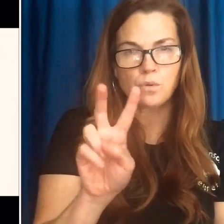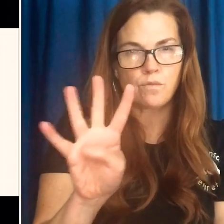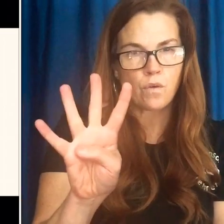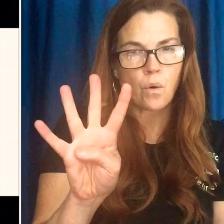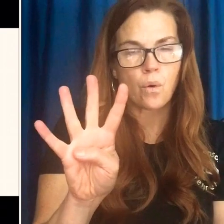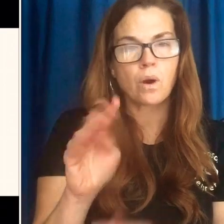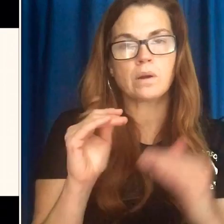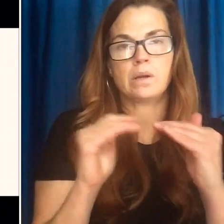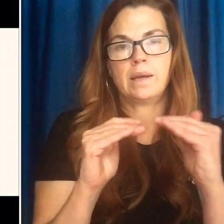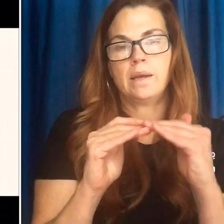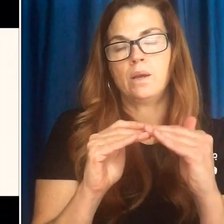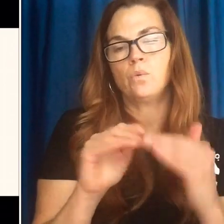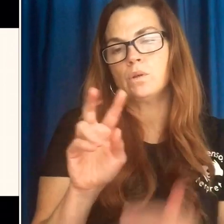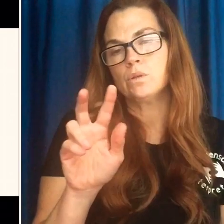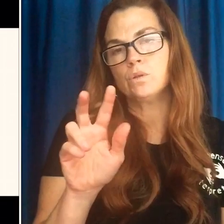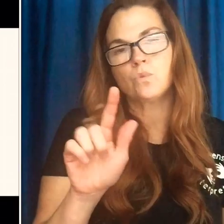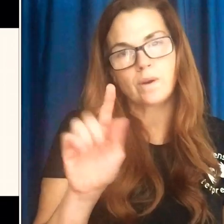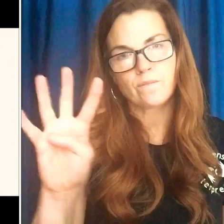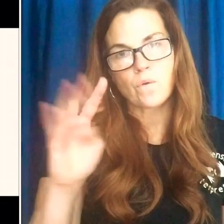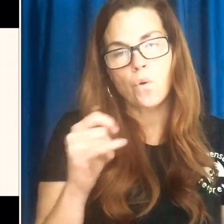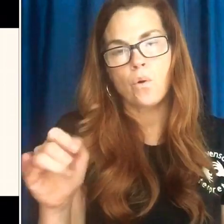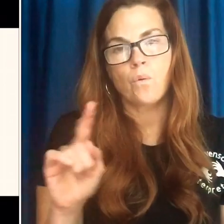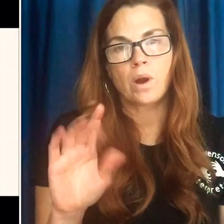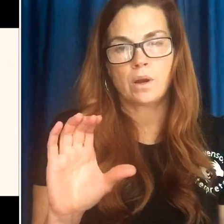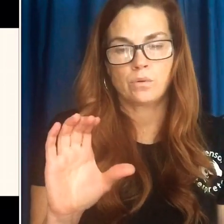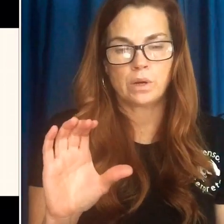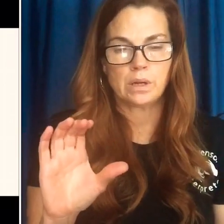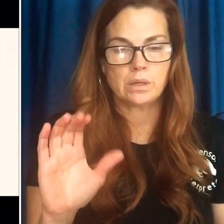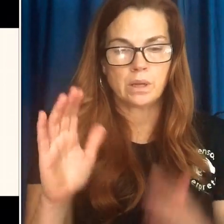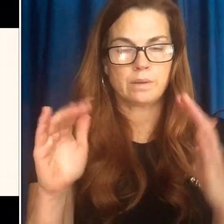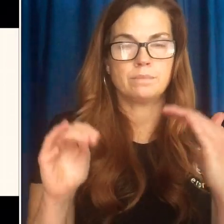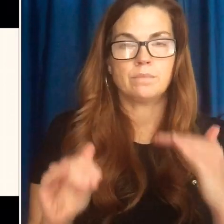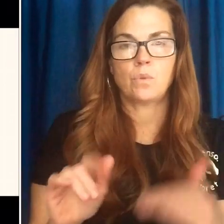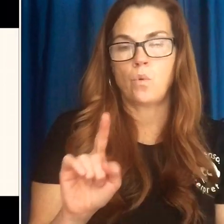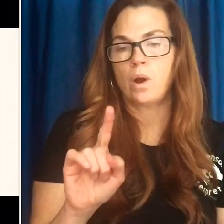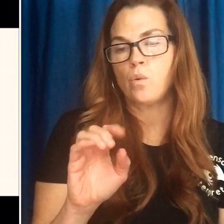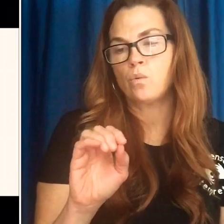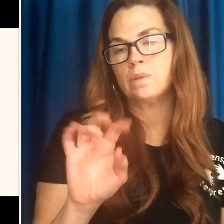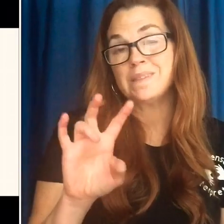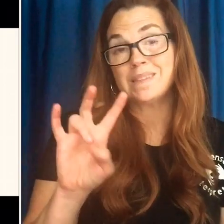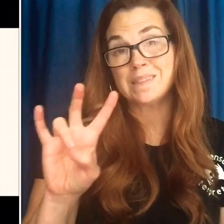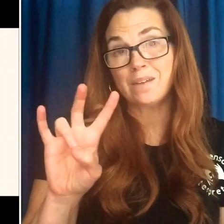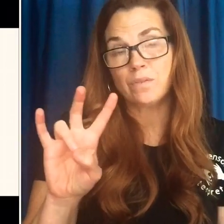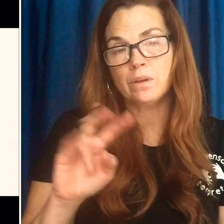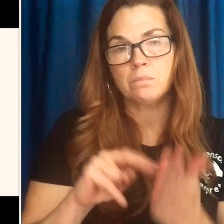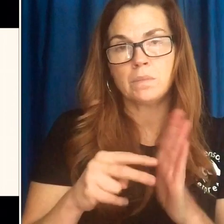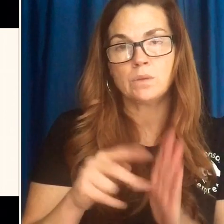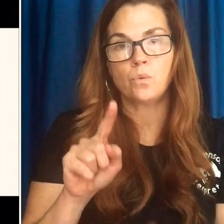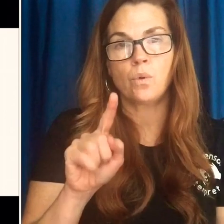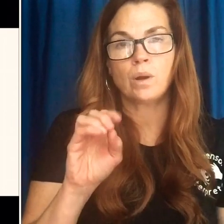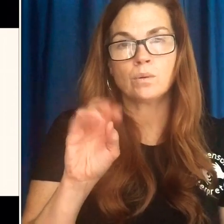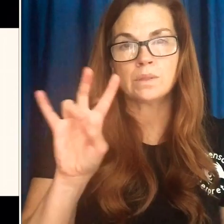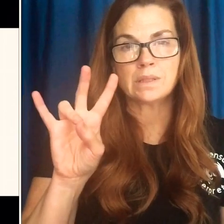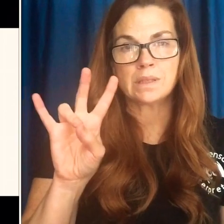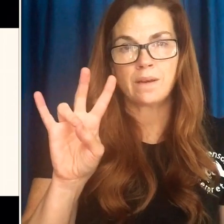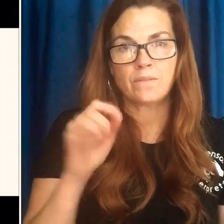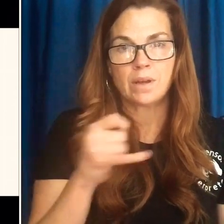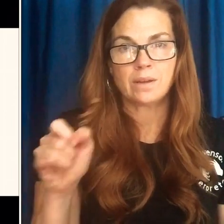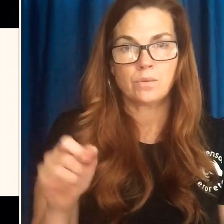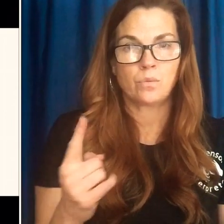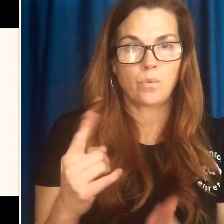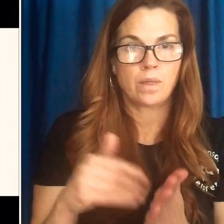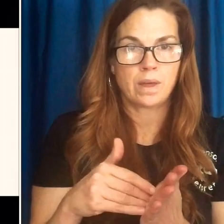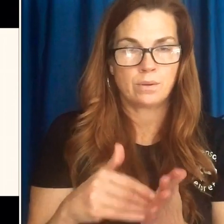107 thousandths. Now, to write equivalent fractions, I take the numerical